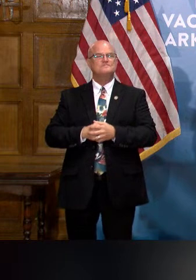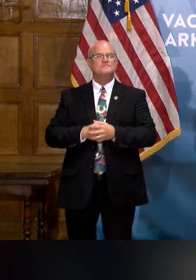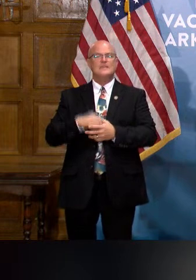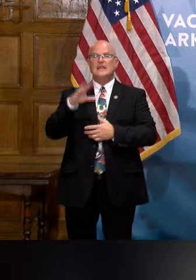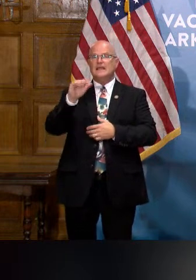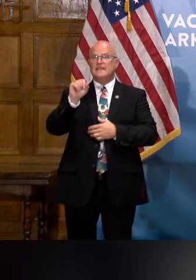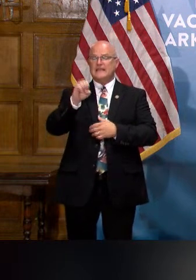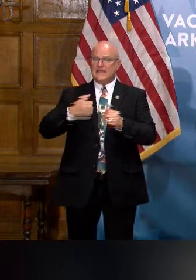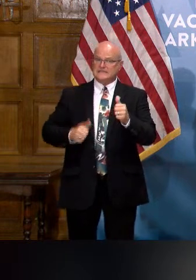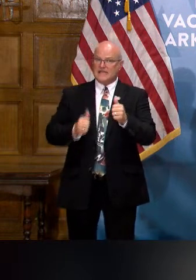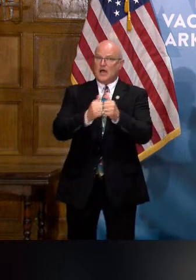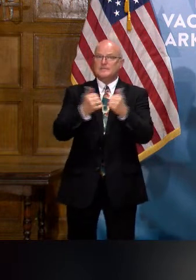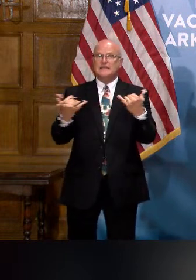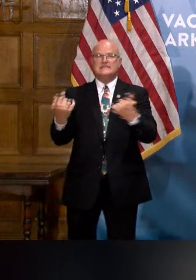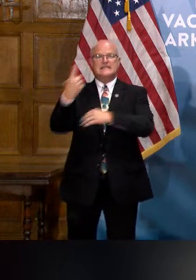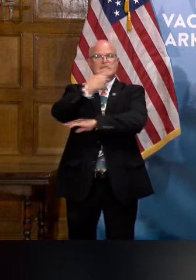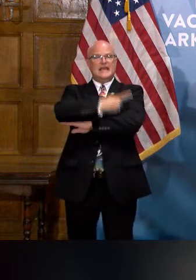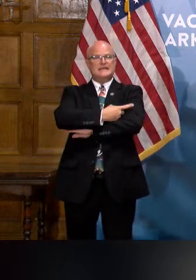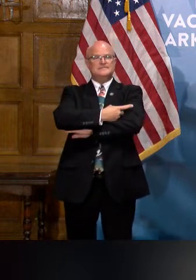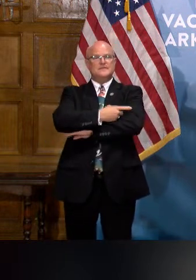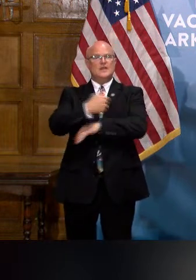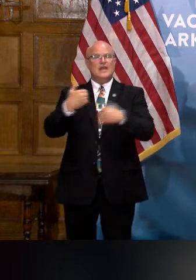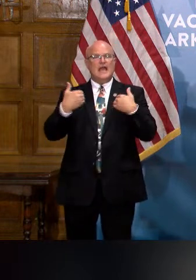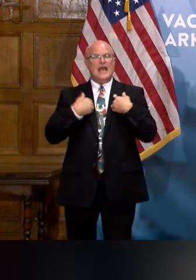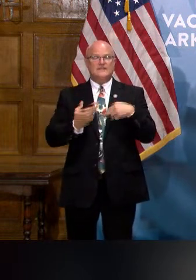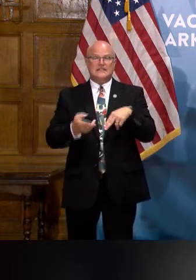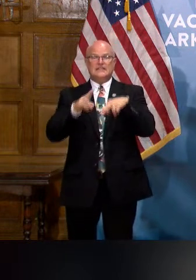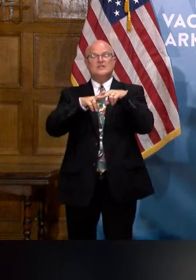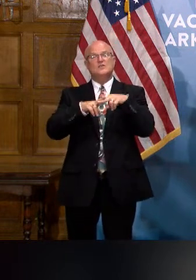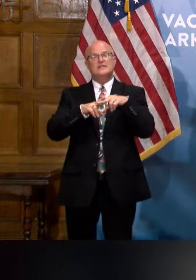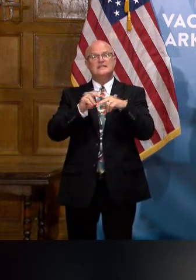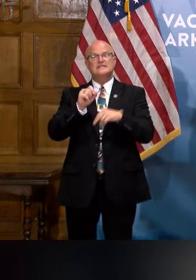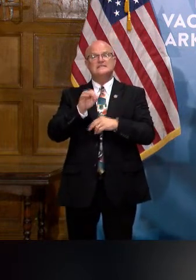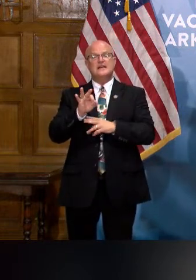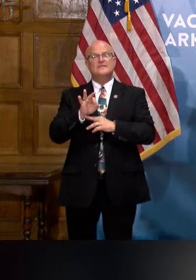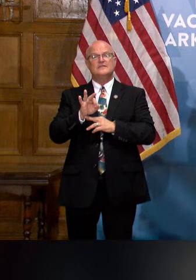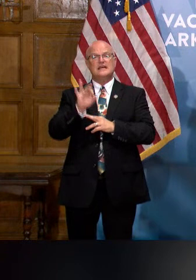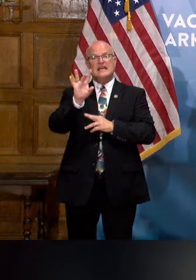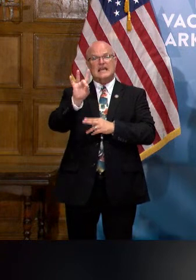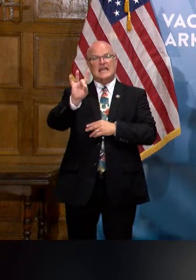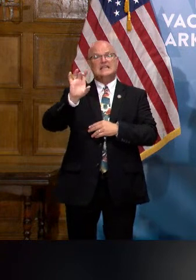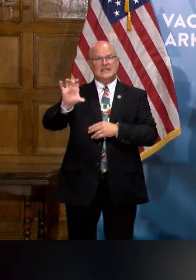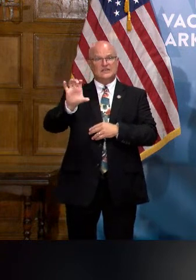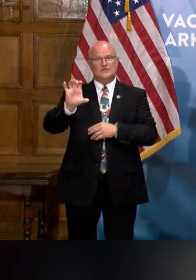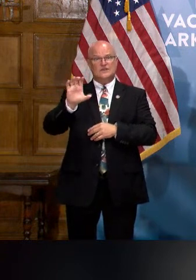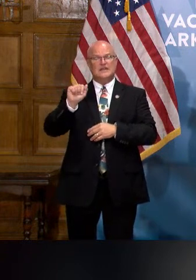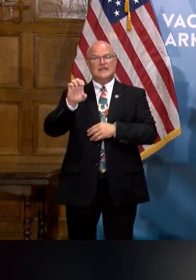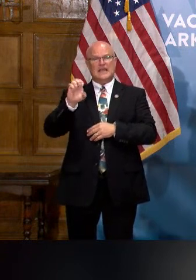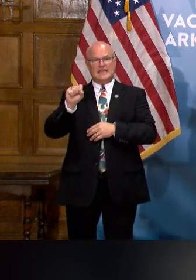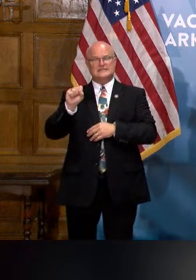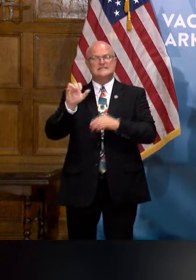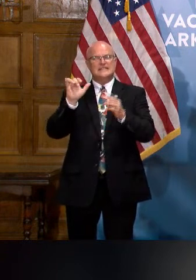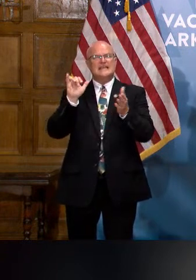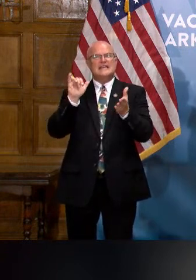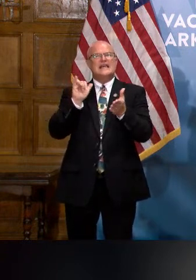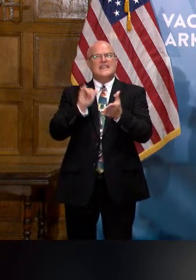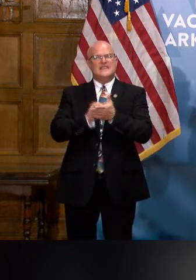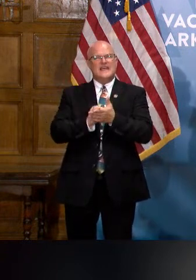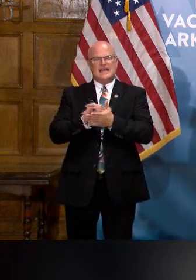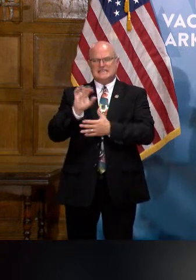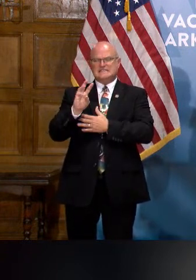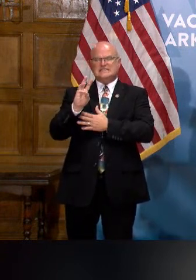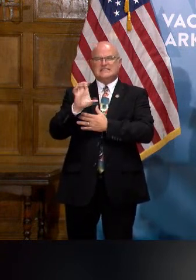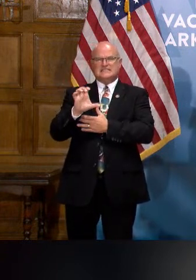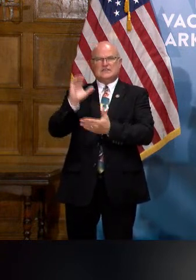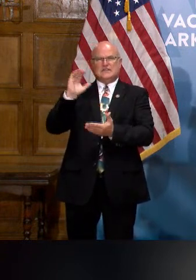the case update for today. We have an increase of 800 cases, which are